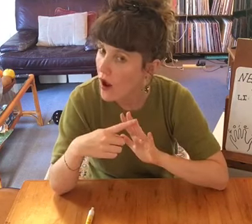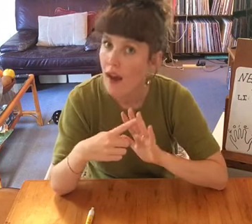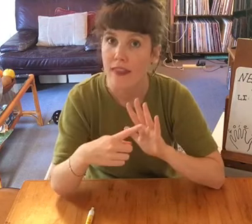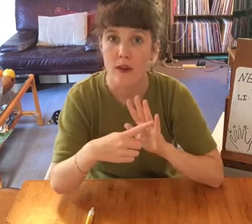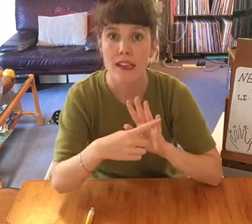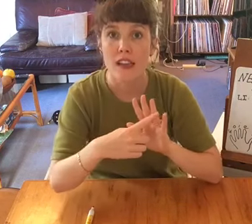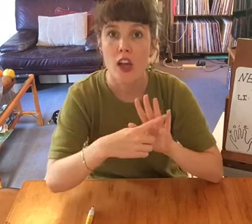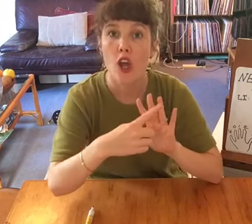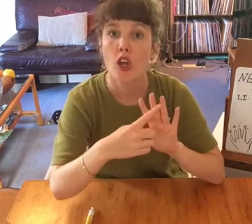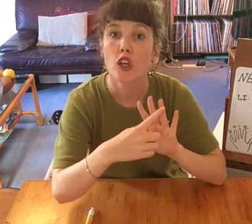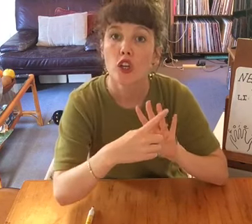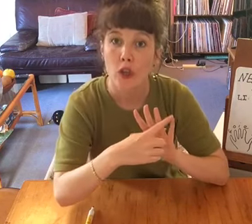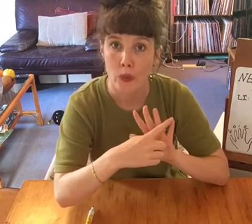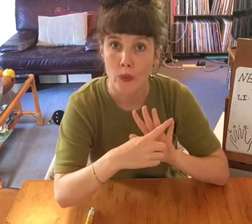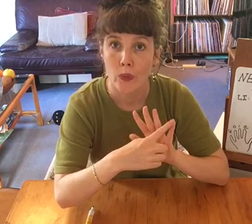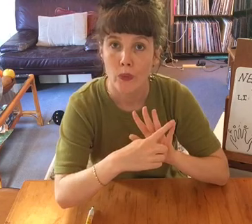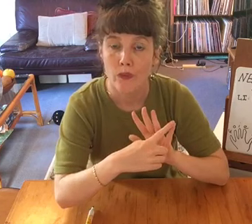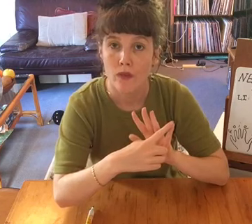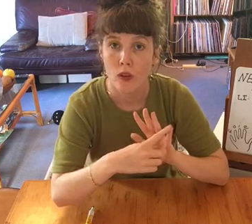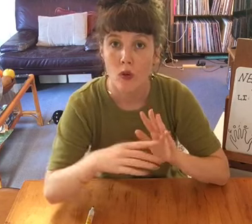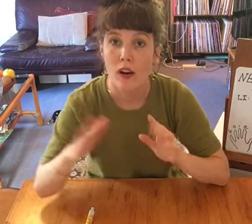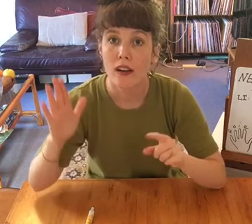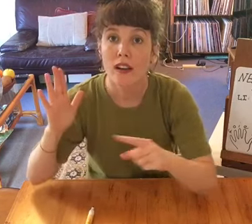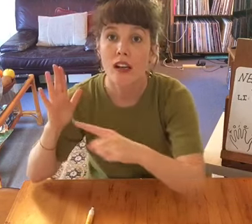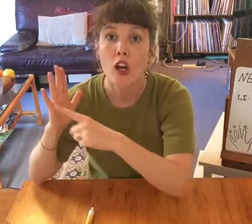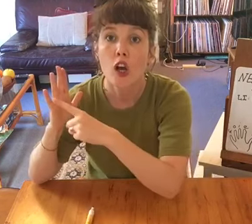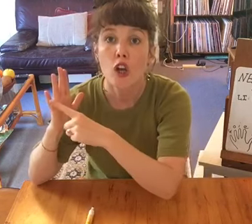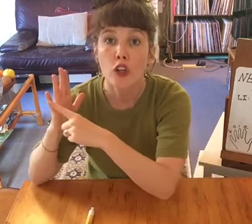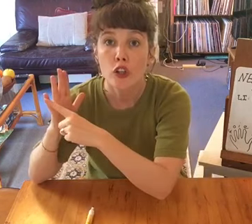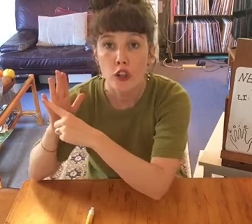There it is. U. Or U.